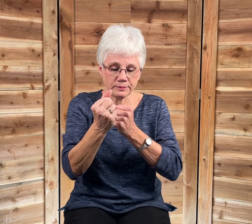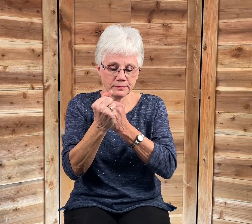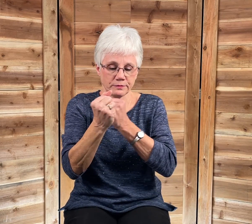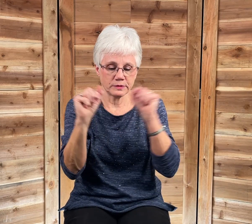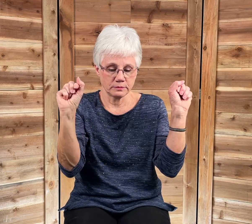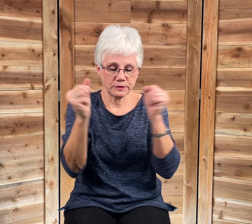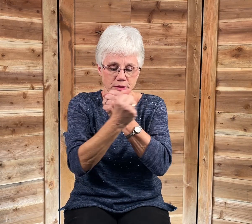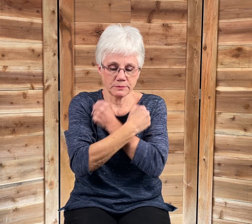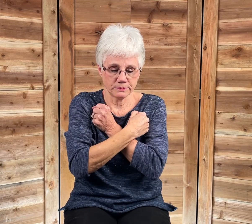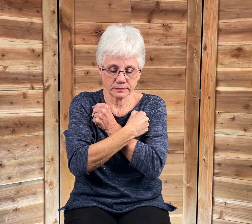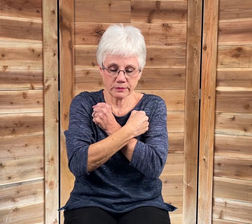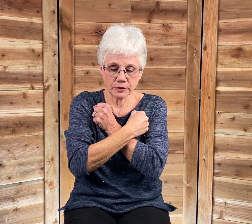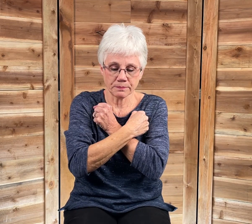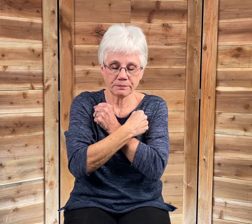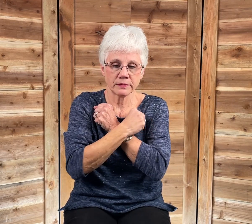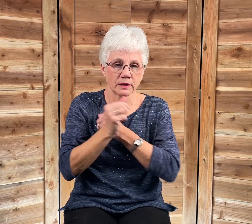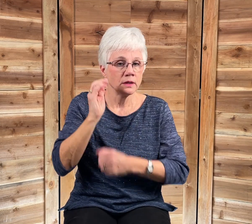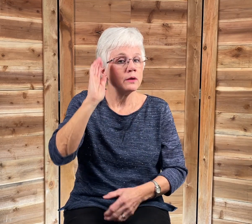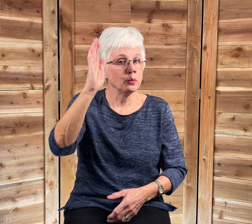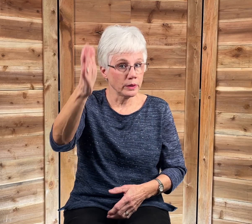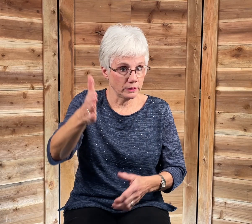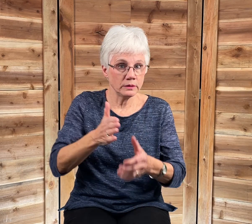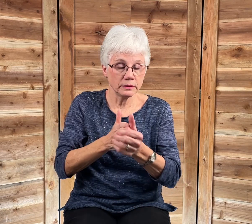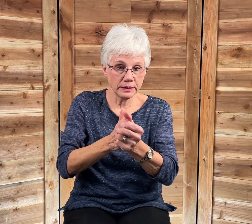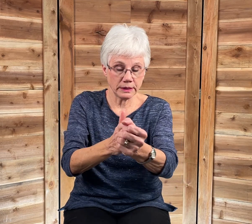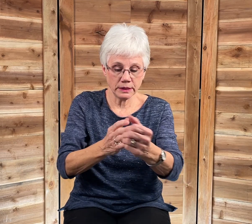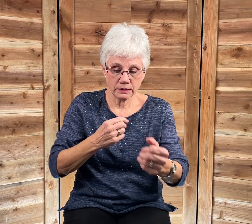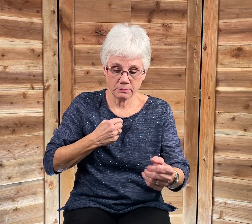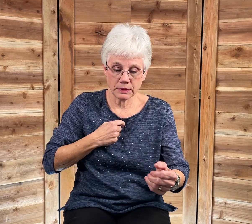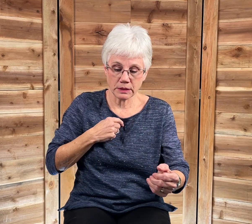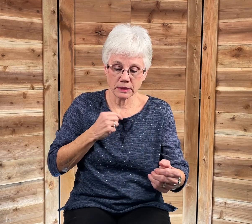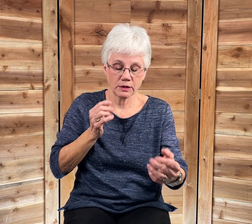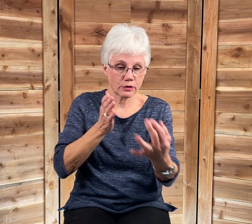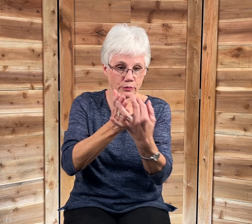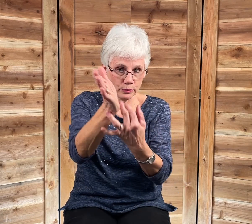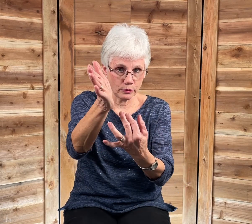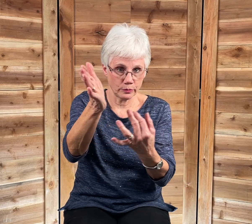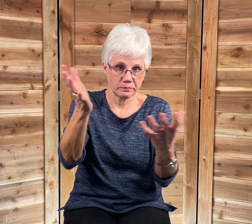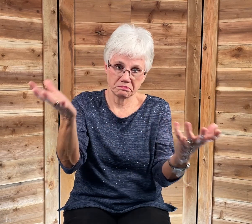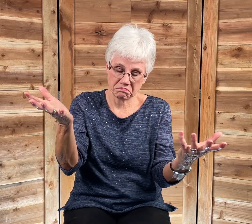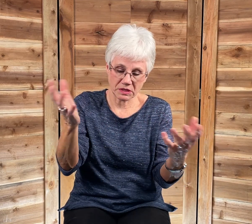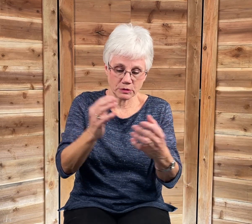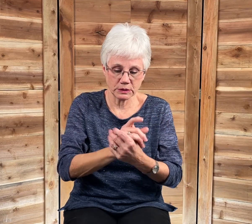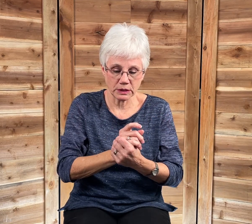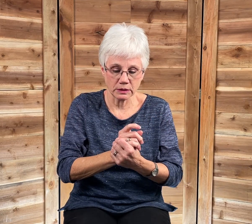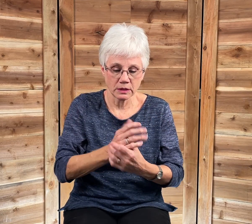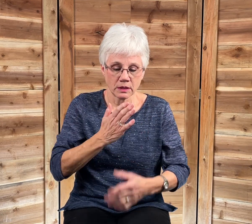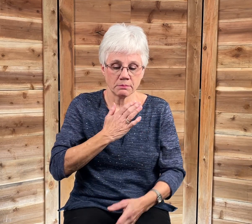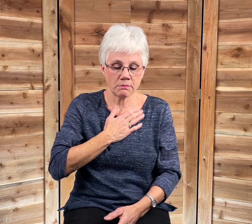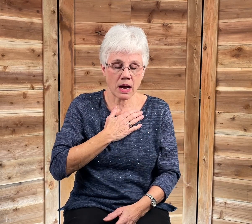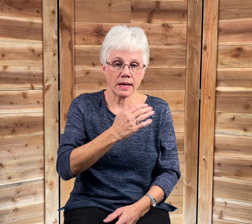love, this over here, will lead me through. Same as we